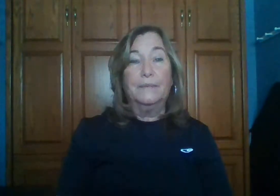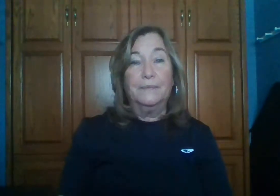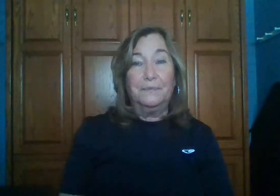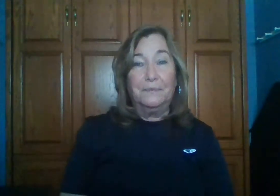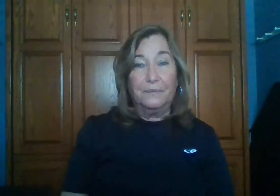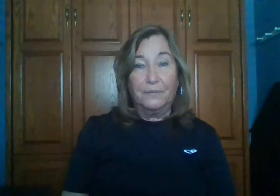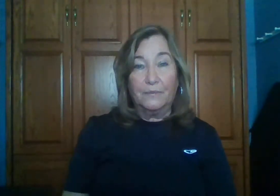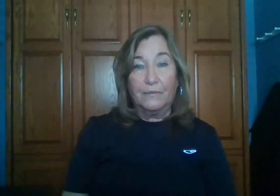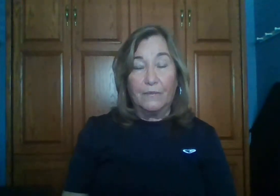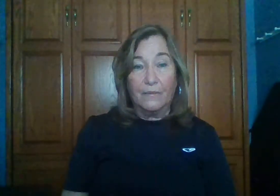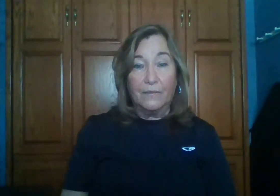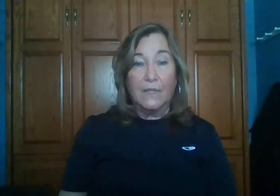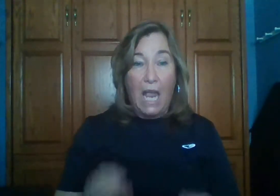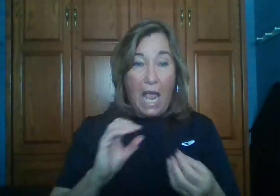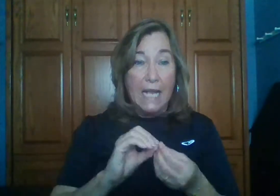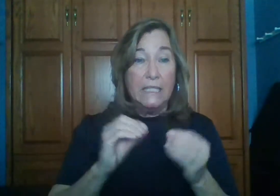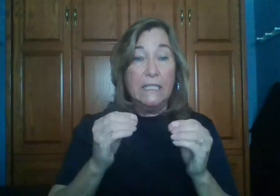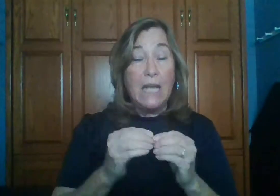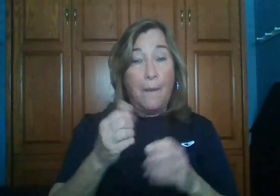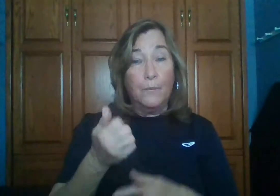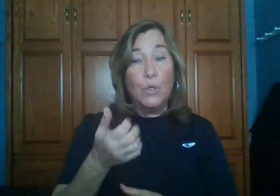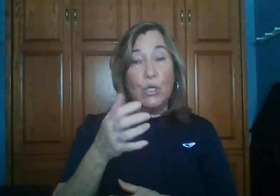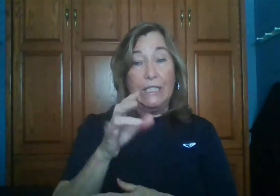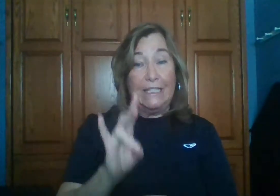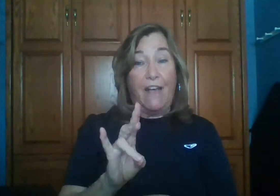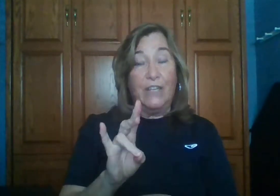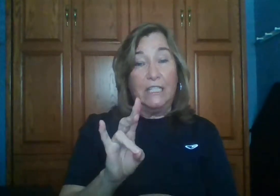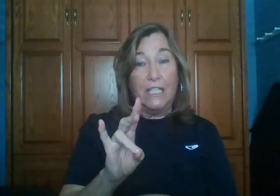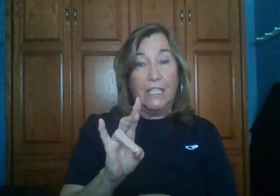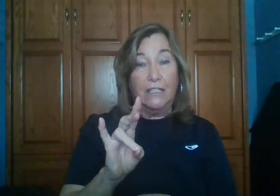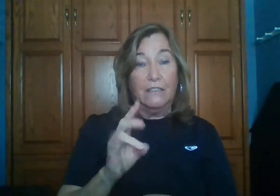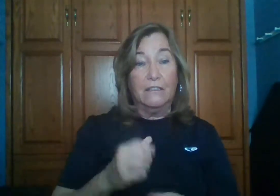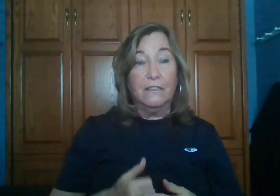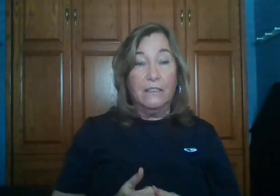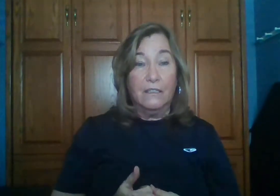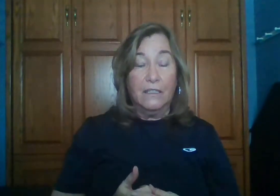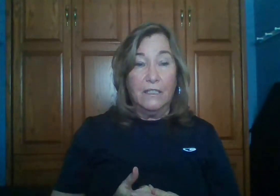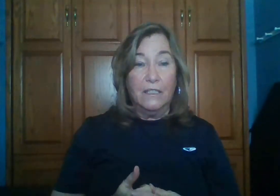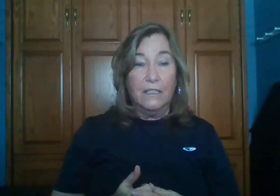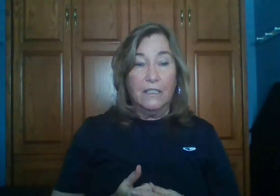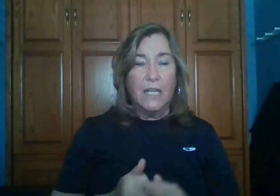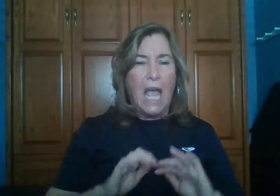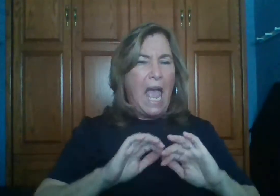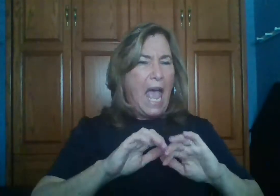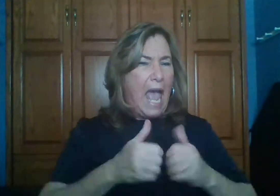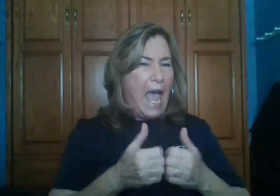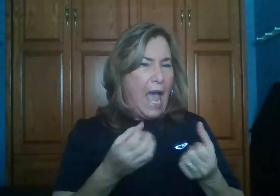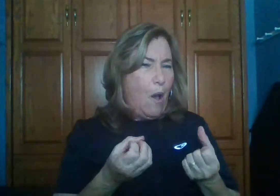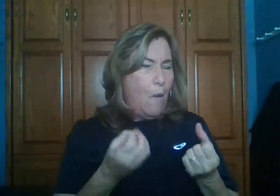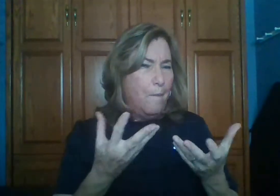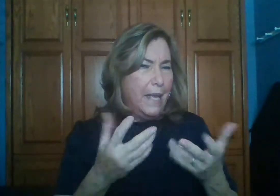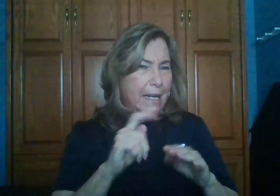Number 17. How many toes do you have?